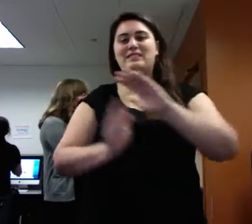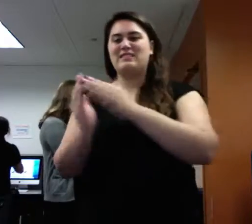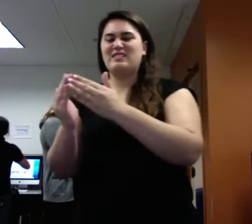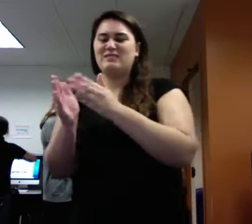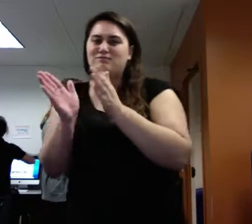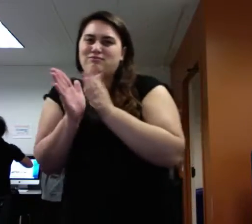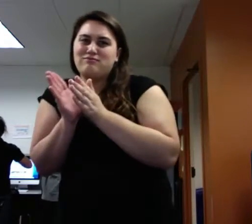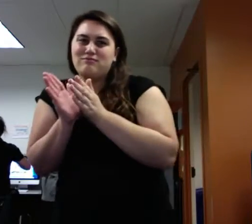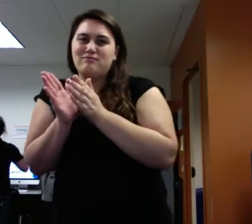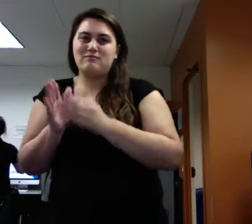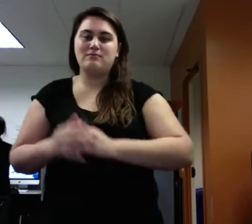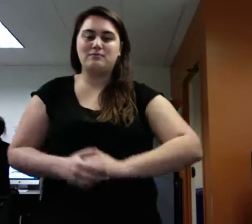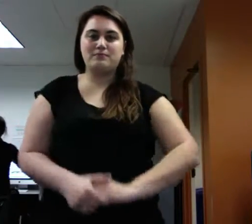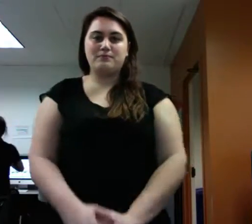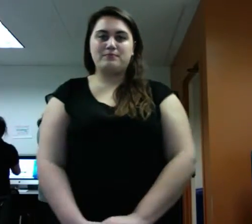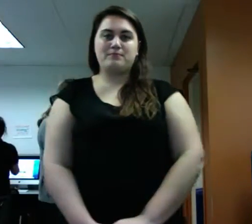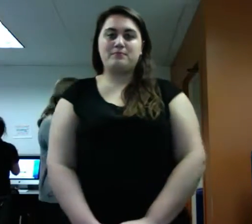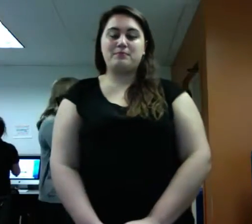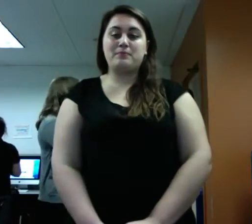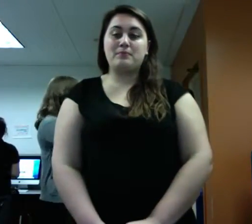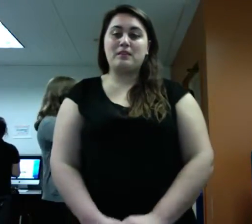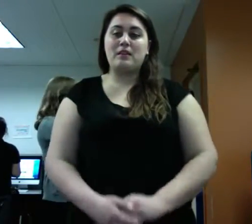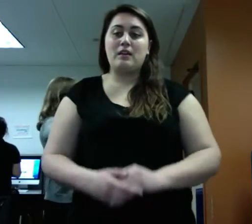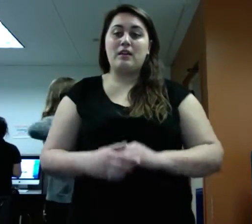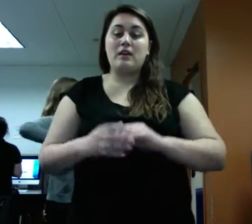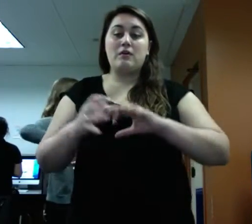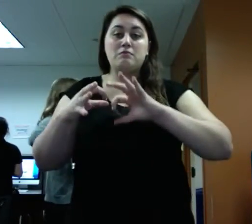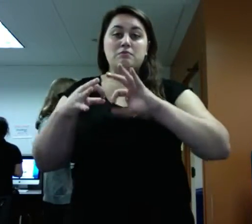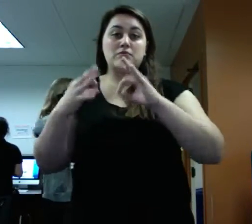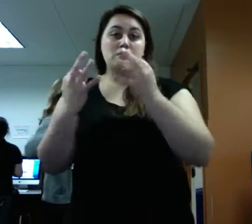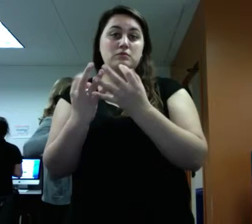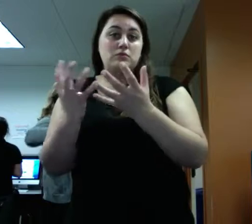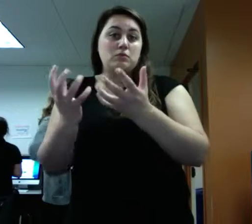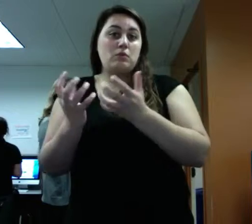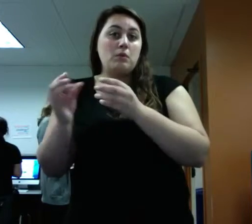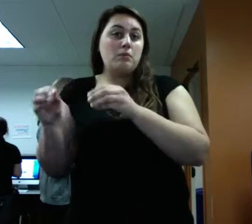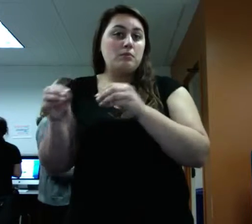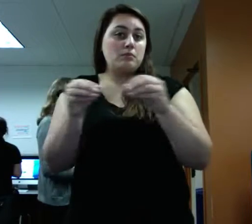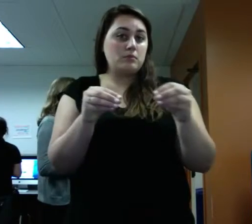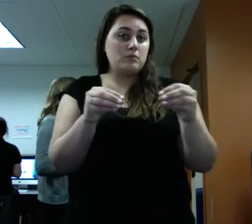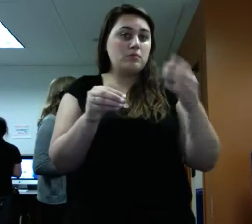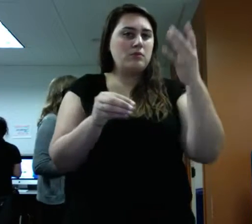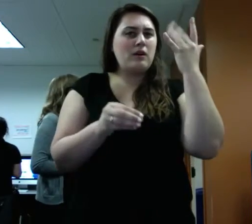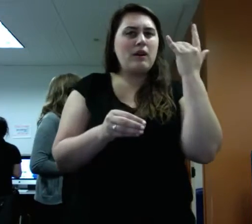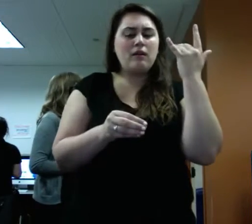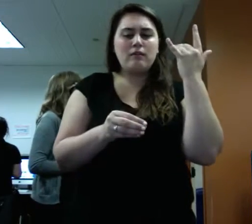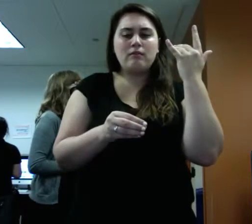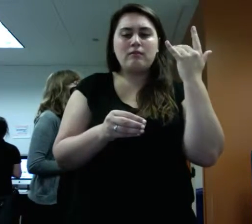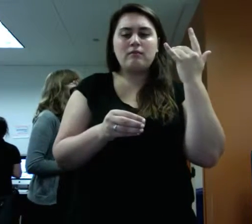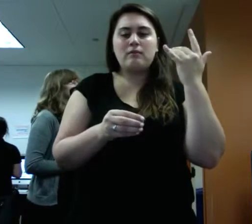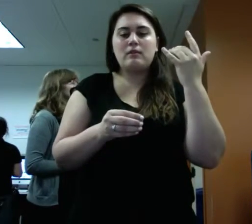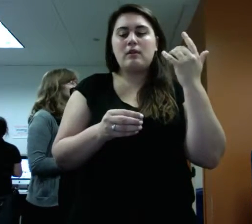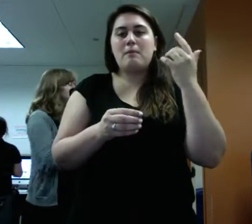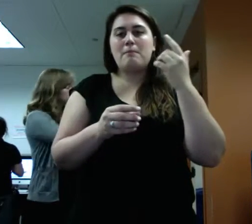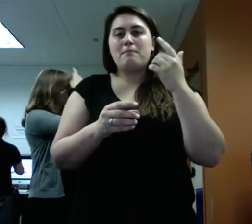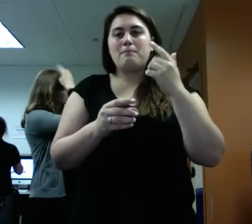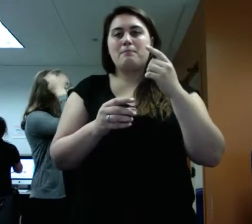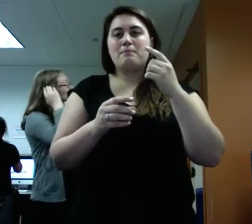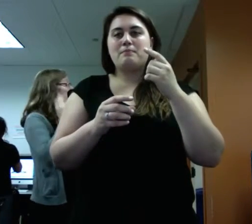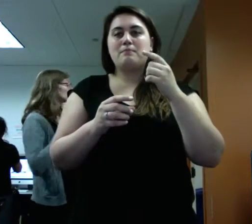While families may have wanted to move out of the city for decades, it was the rising incomes that occurred during and after World War II